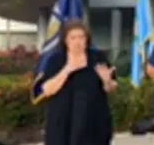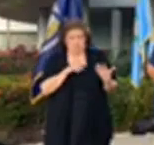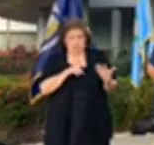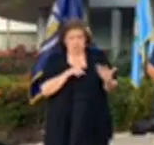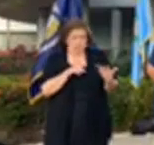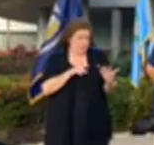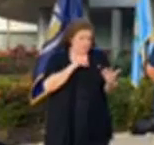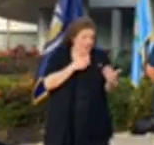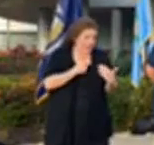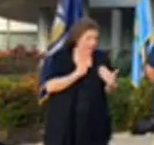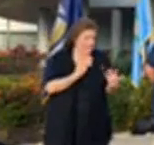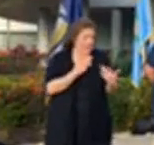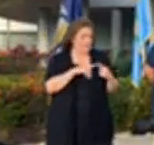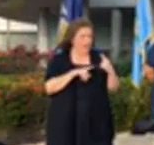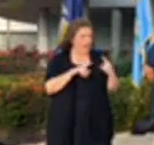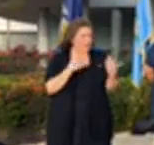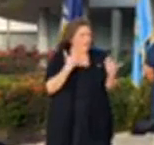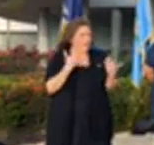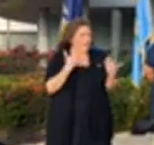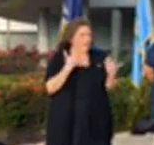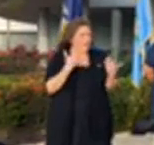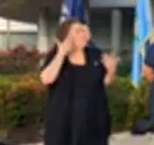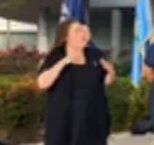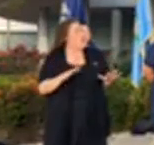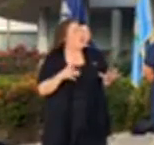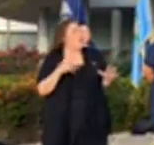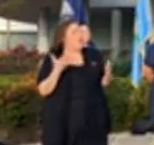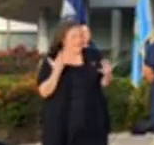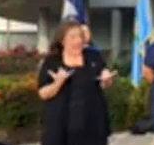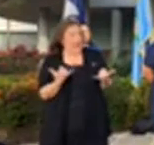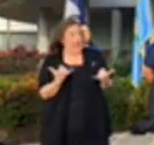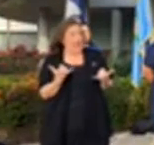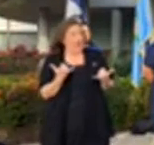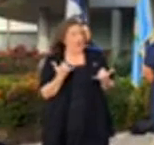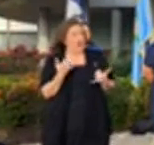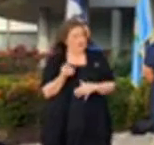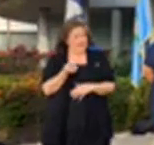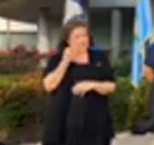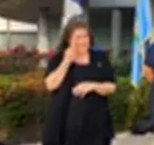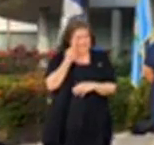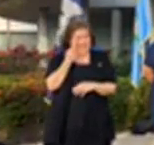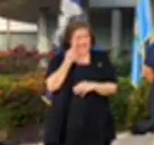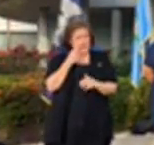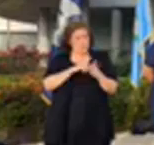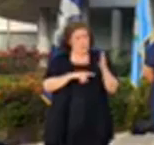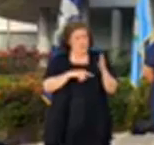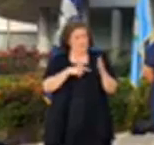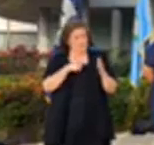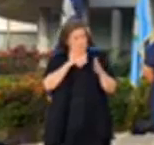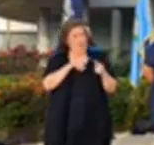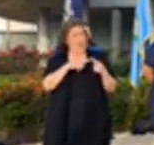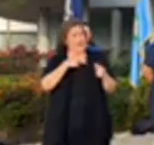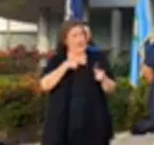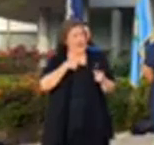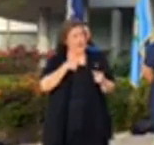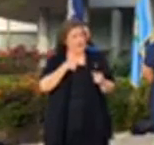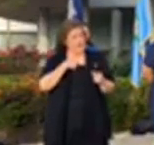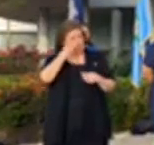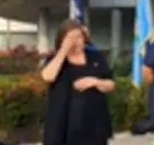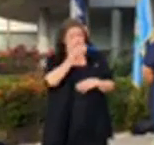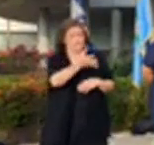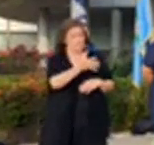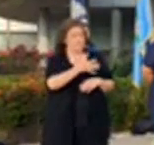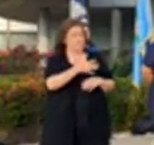Of course, hindsight, right? Also understanding, even when I mandated that public events stop, which